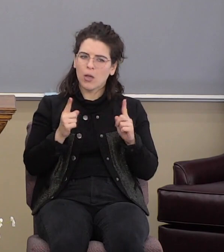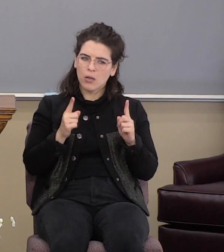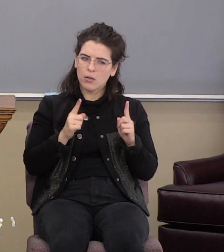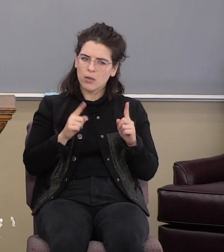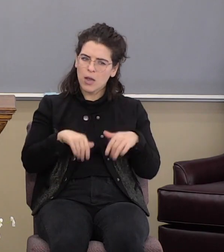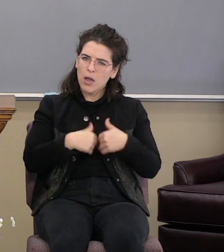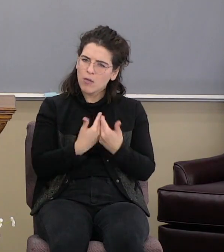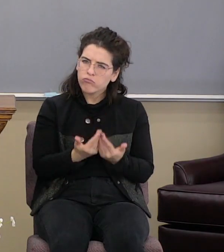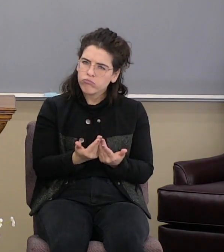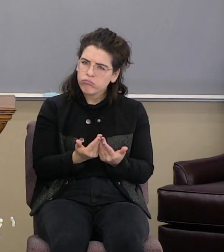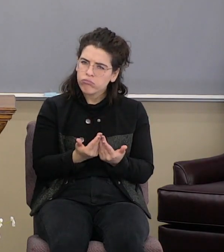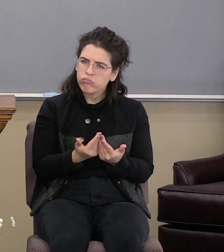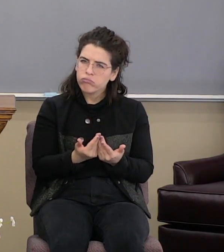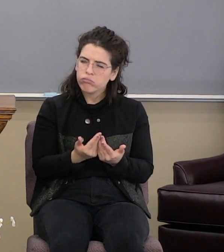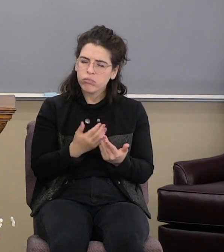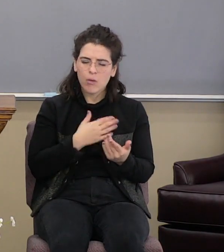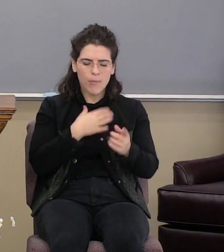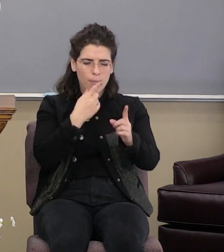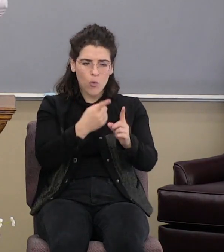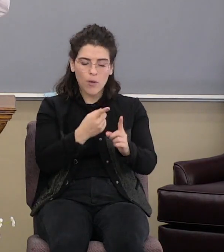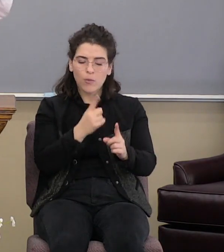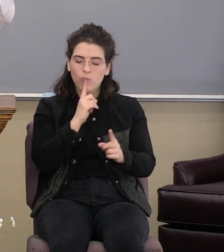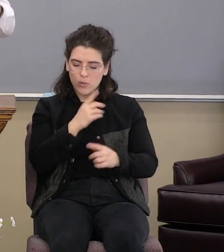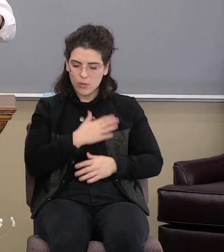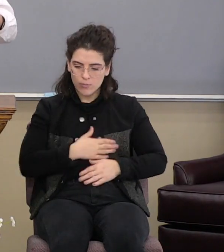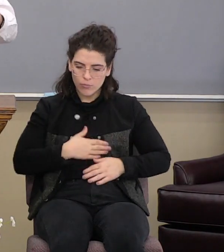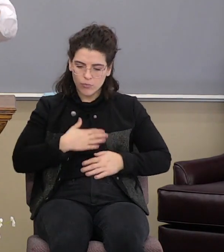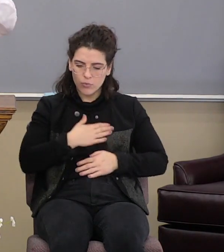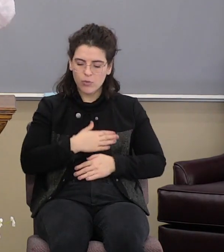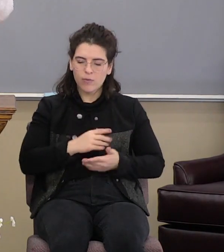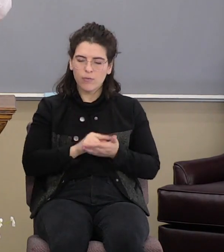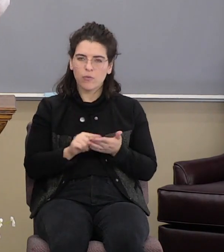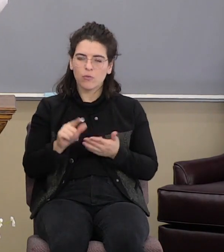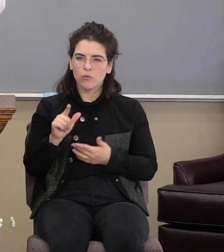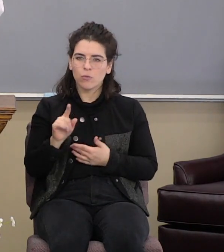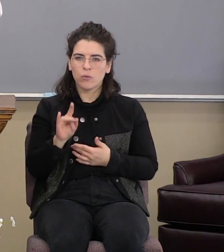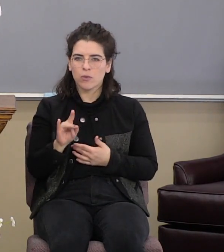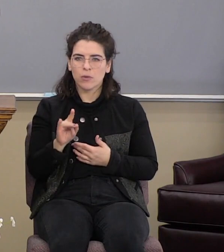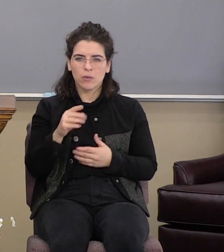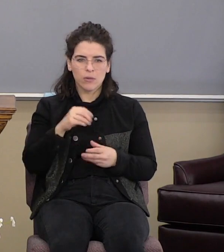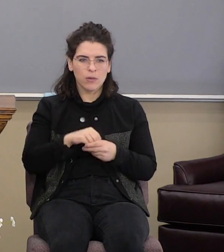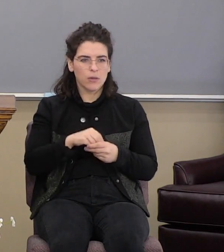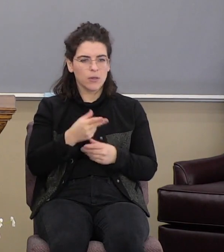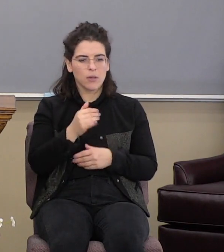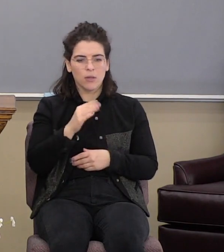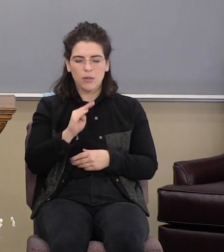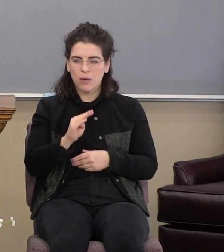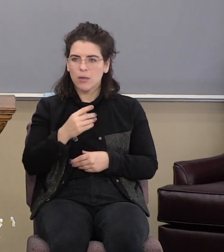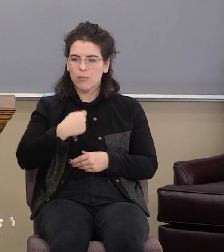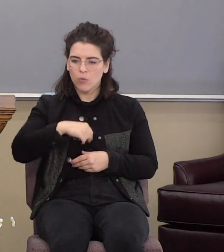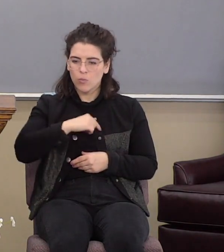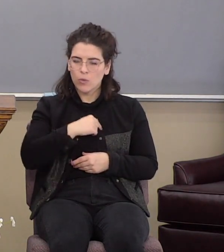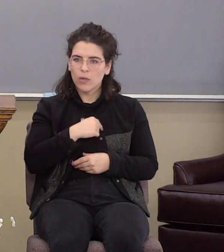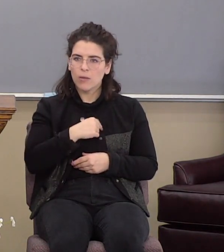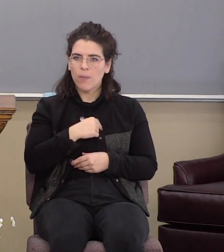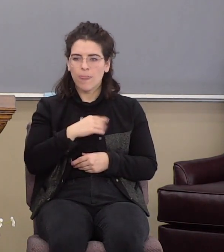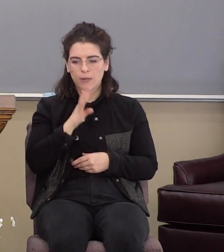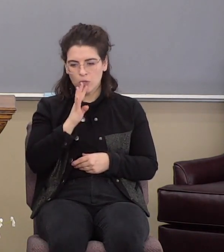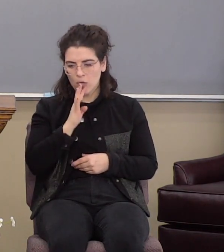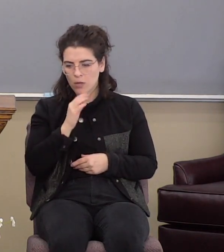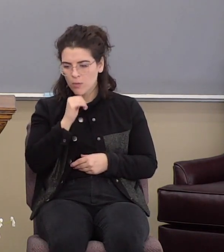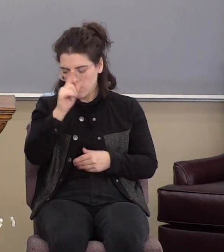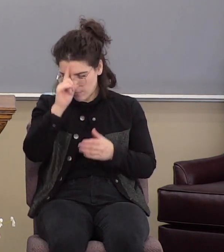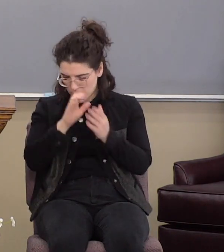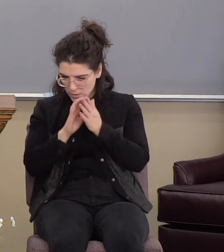sense? This is what I'm getting at. Appreciate verse 28. In him, we, and he's talking to